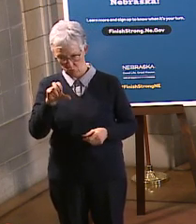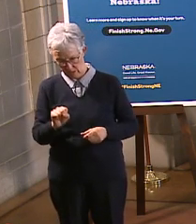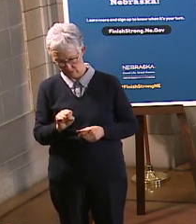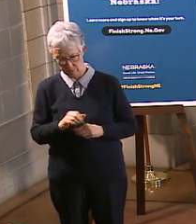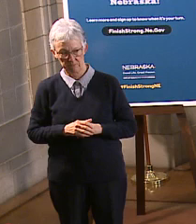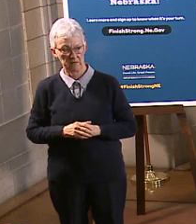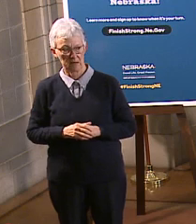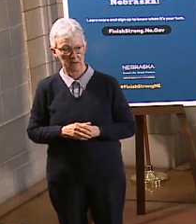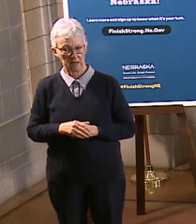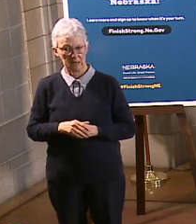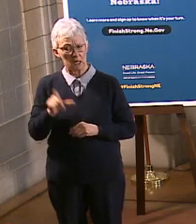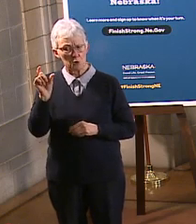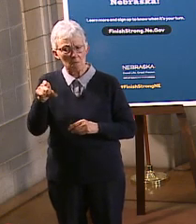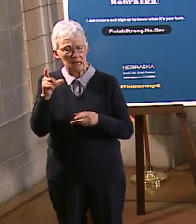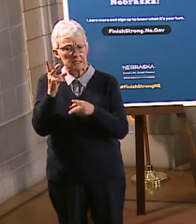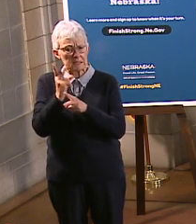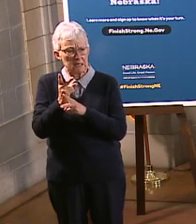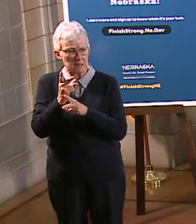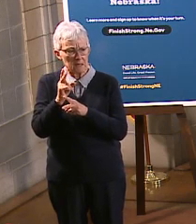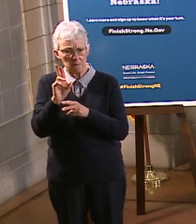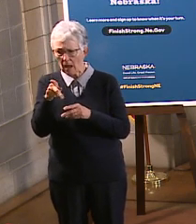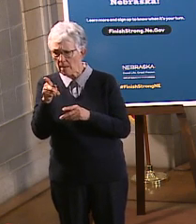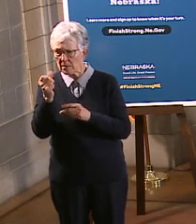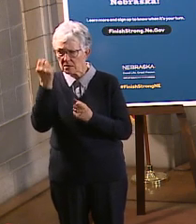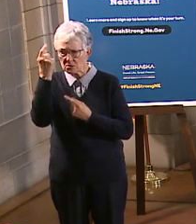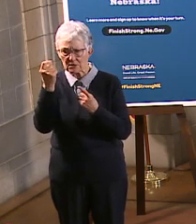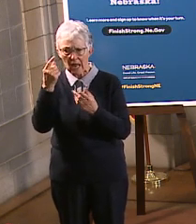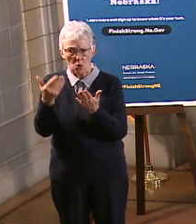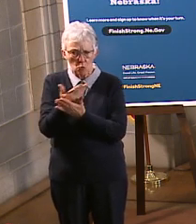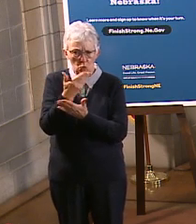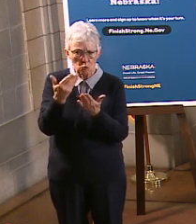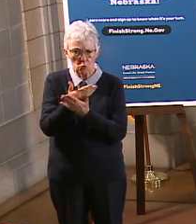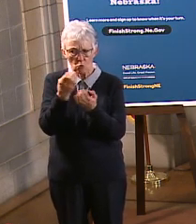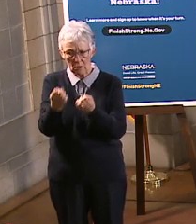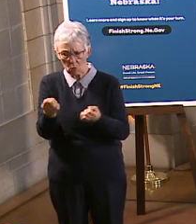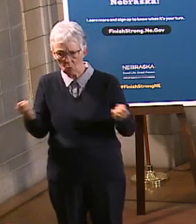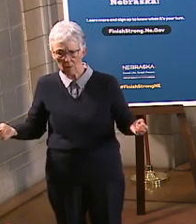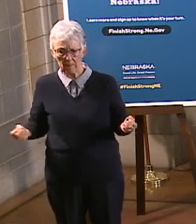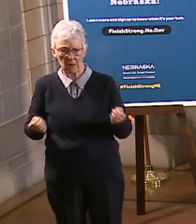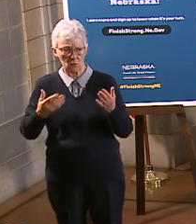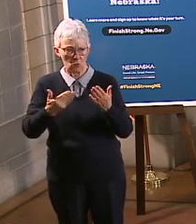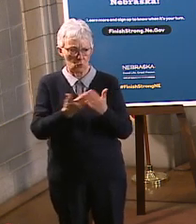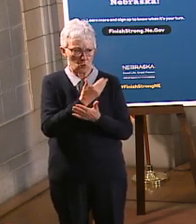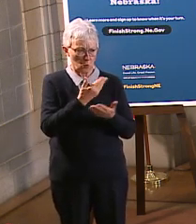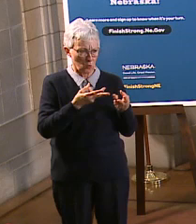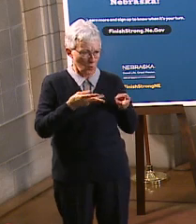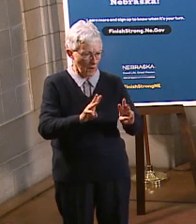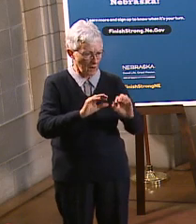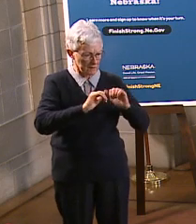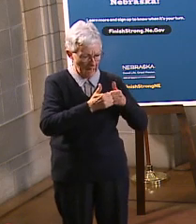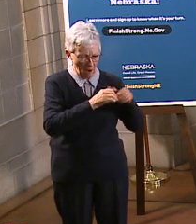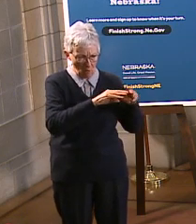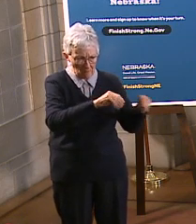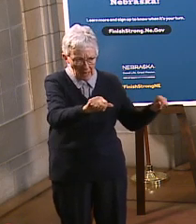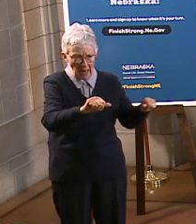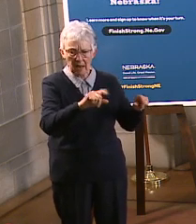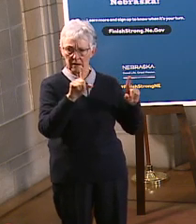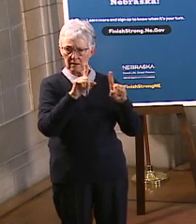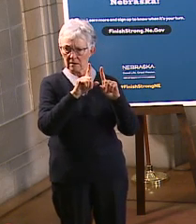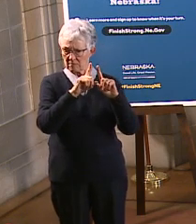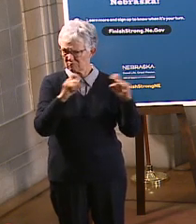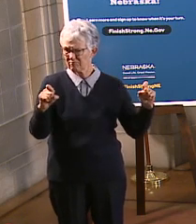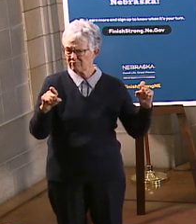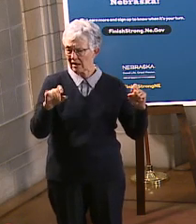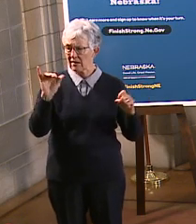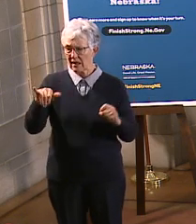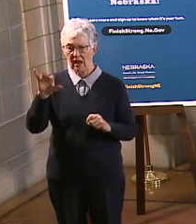technology, and we have to continue to do that to increase productivity to feed a growing world. And that's the opportunity that FFA provides,